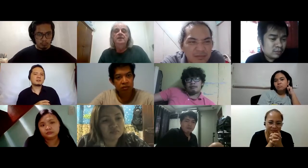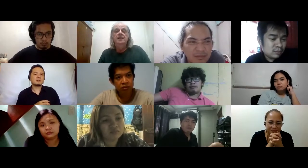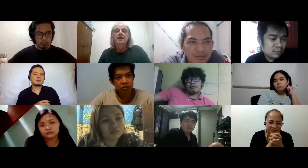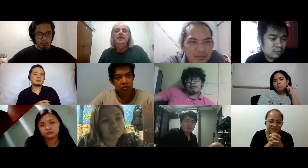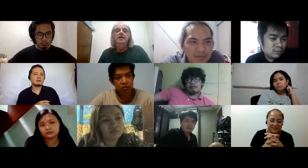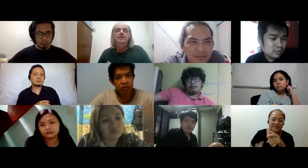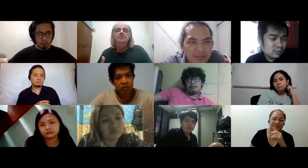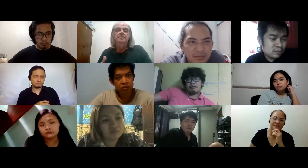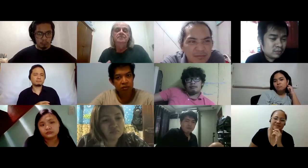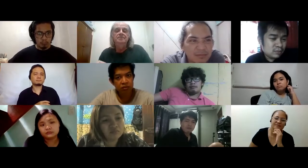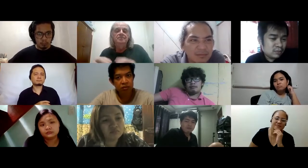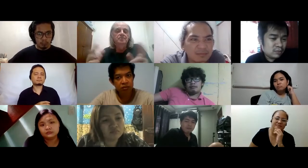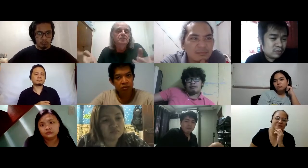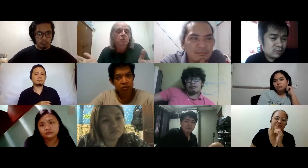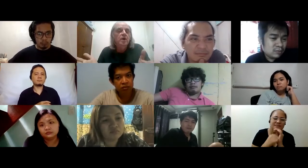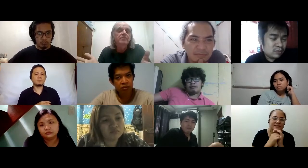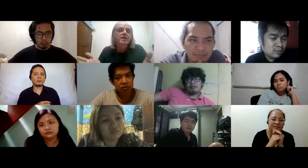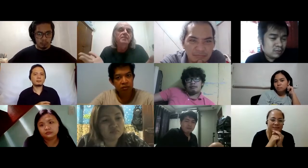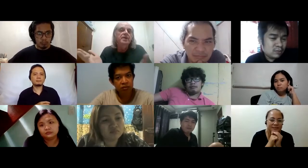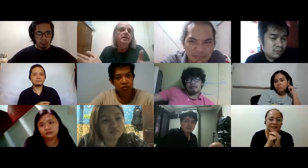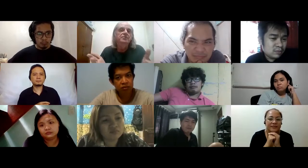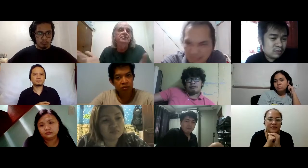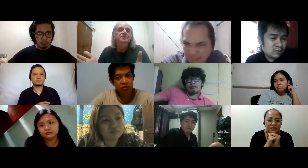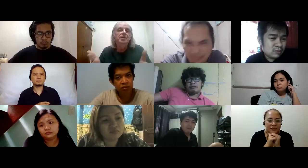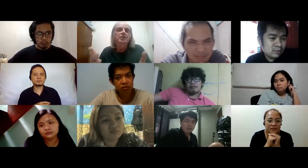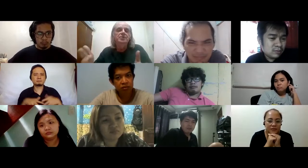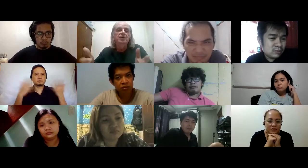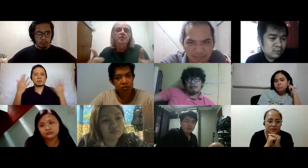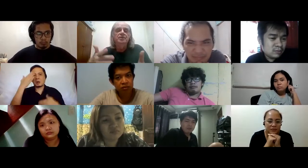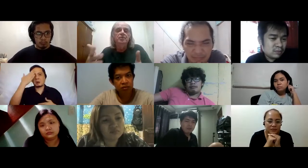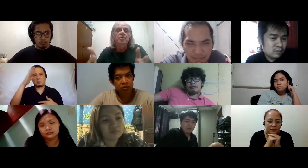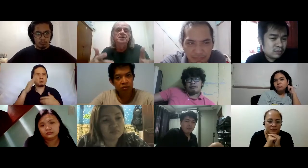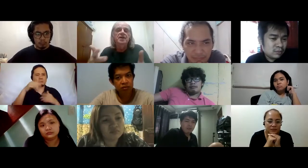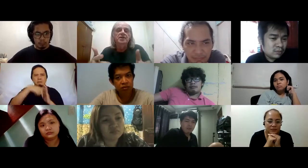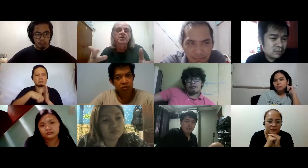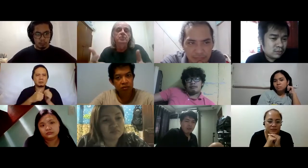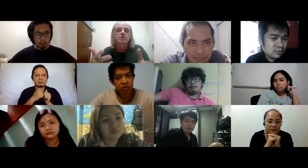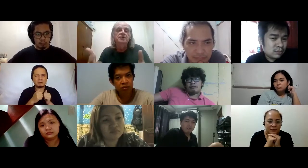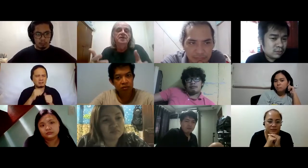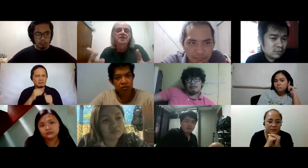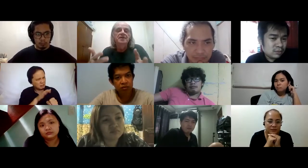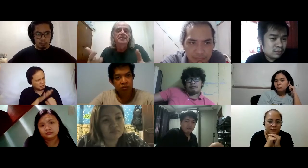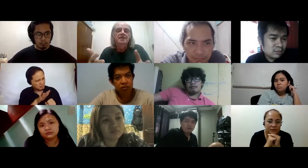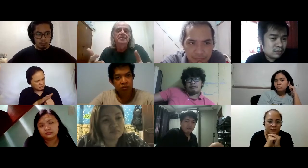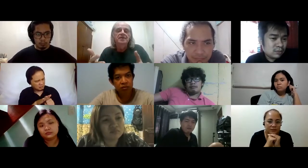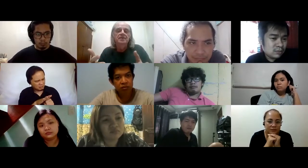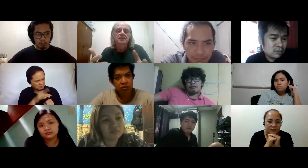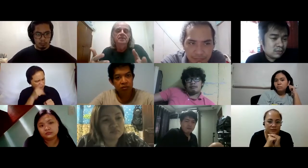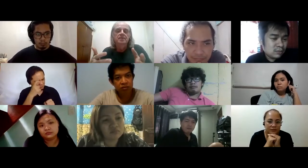Okay, and whatever that means, you know, so it wasn't like she was